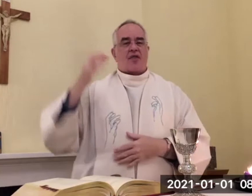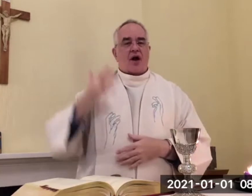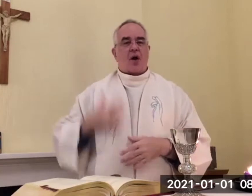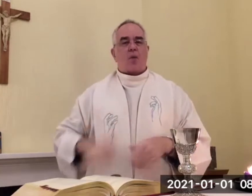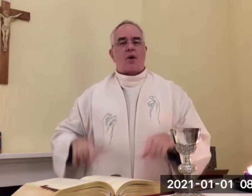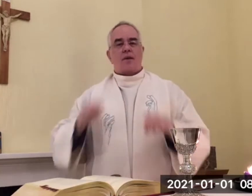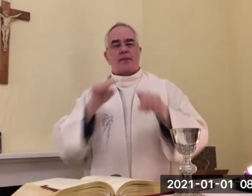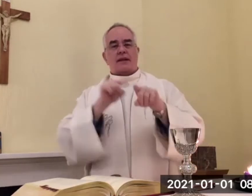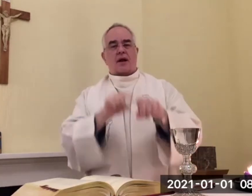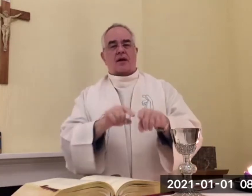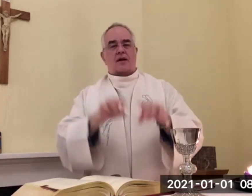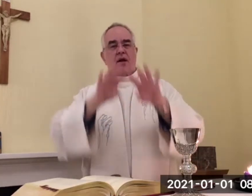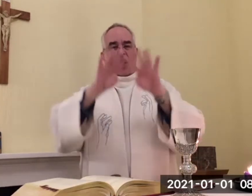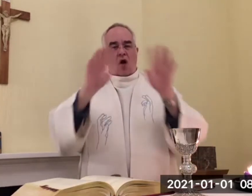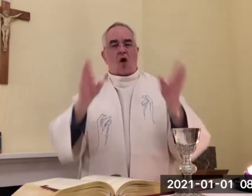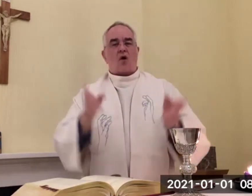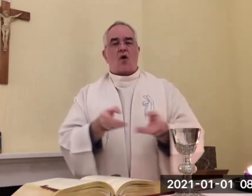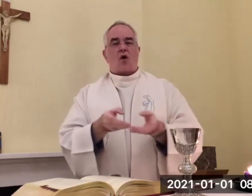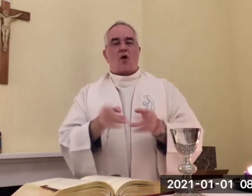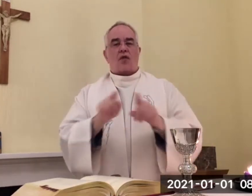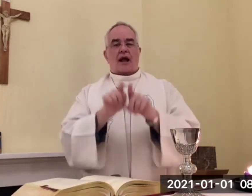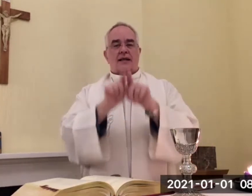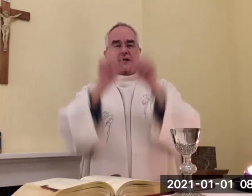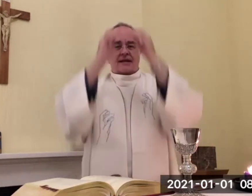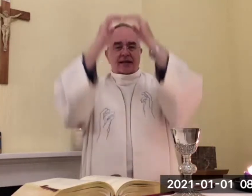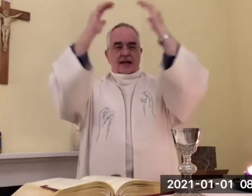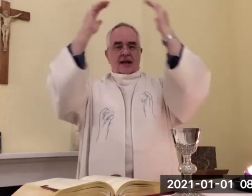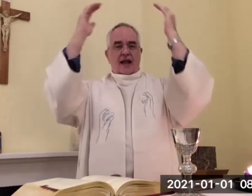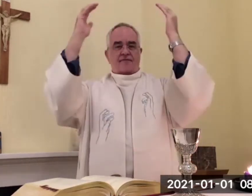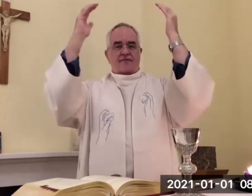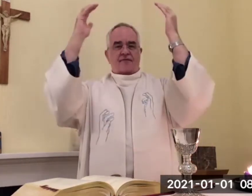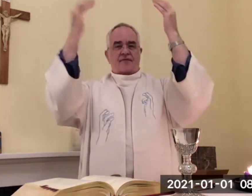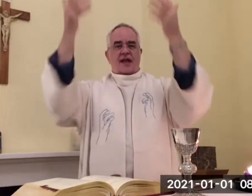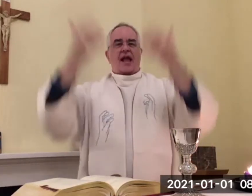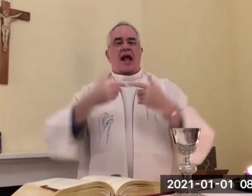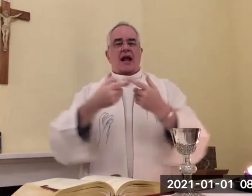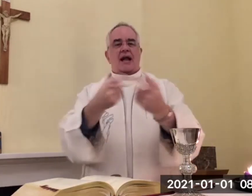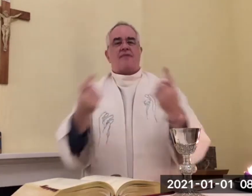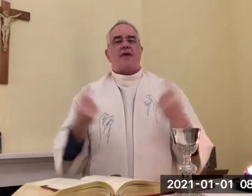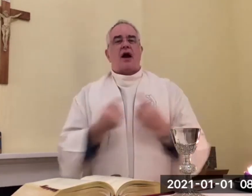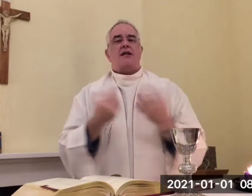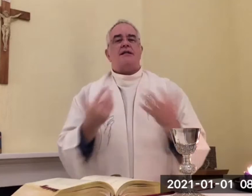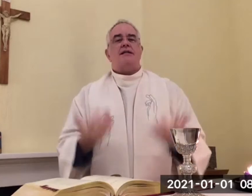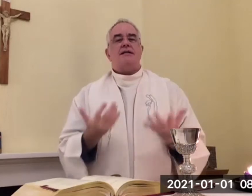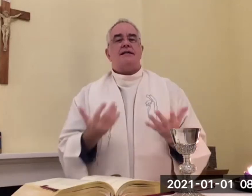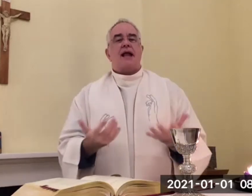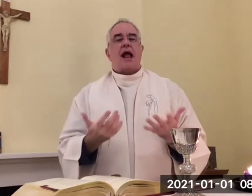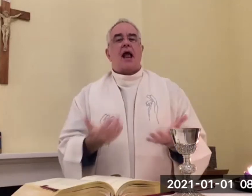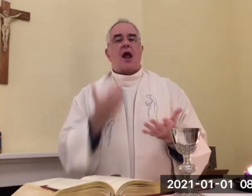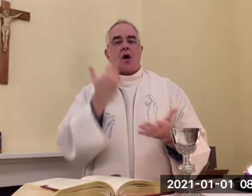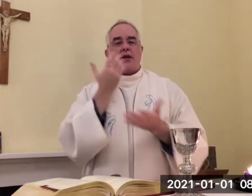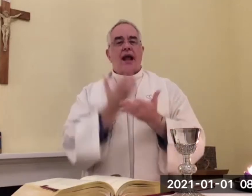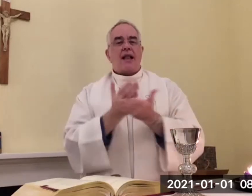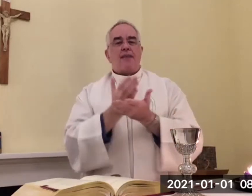thy will be done, on earth as it is in heaven. Give us this day our daily